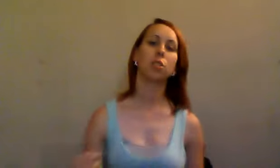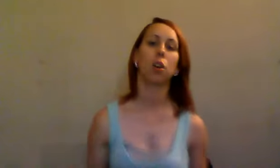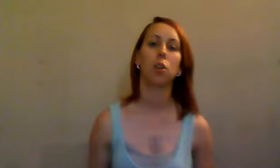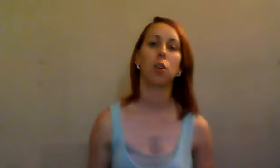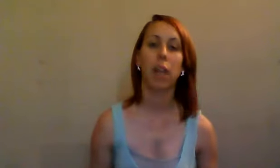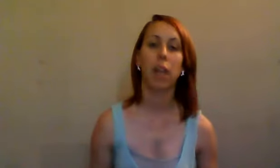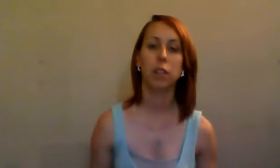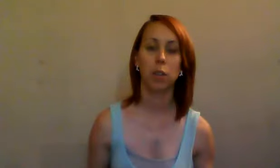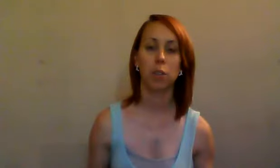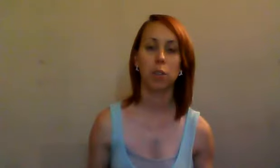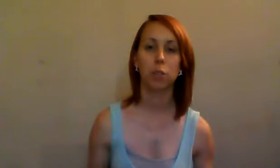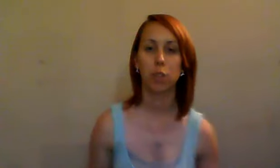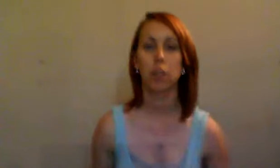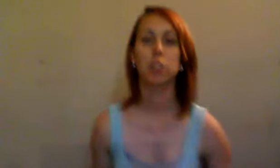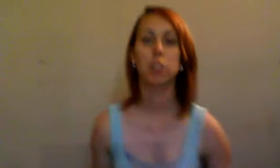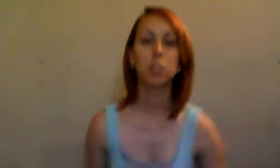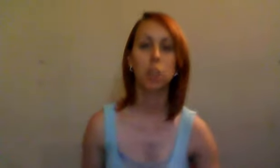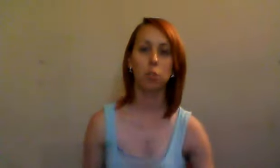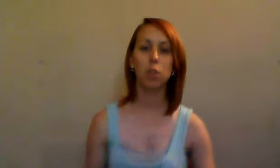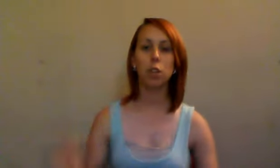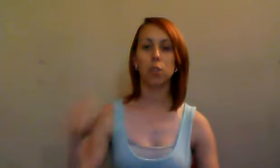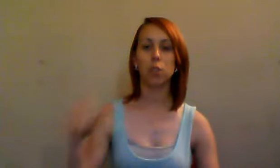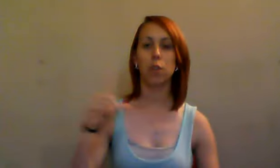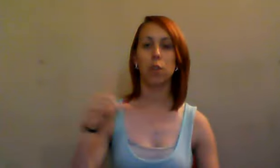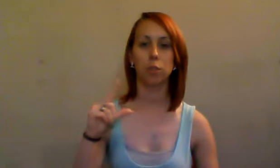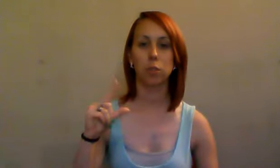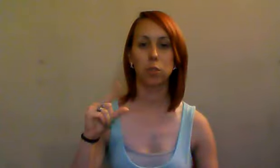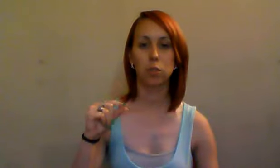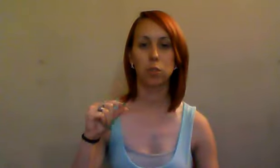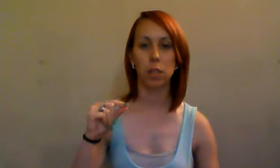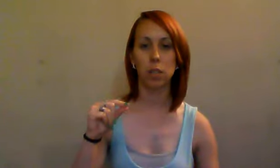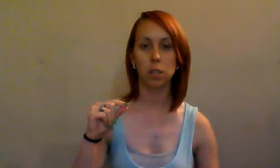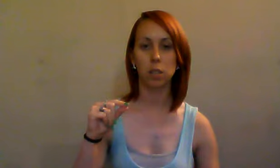So again, 20 through 30, very slow. You have 20,